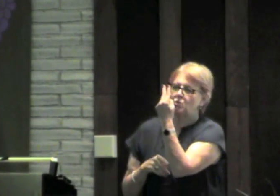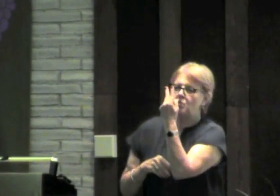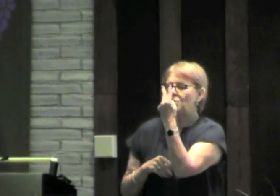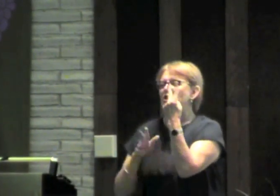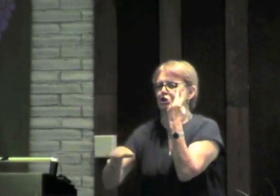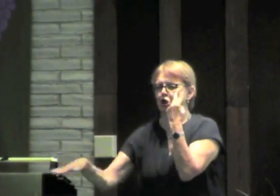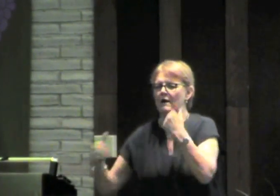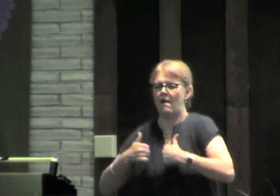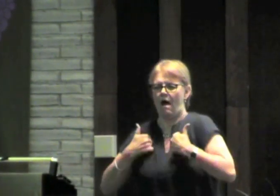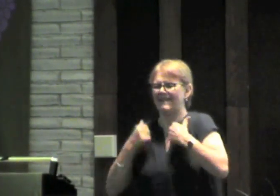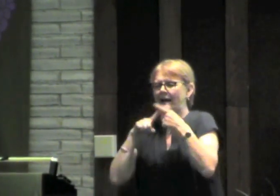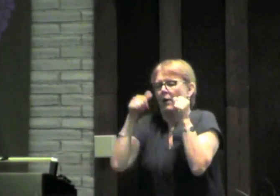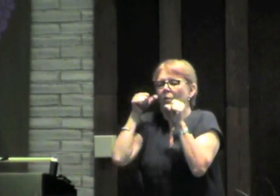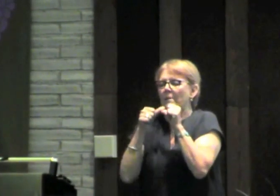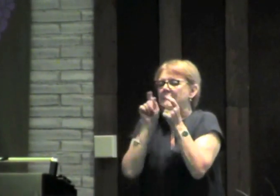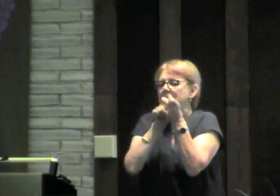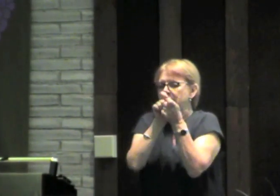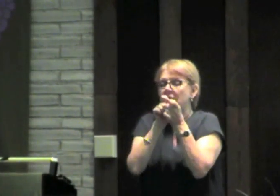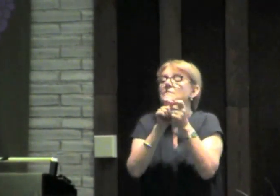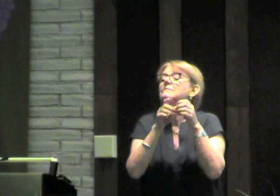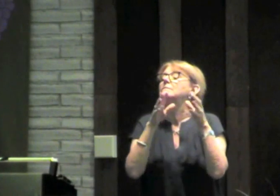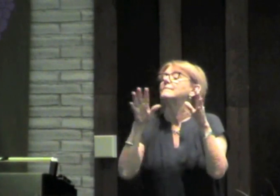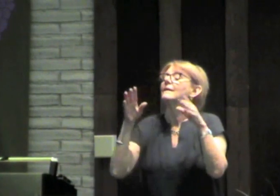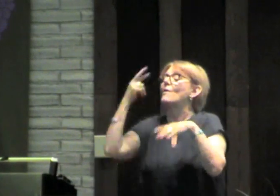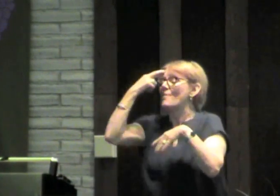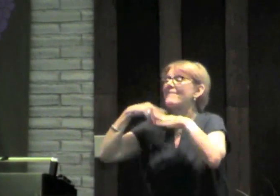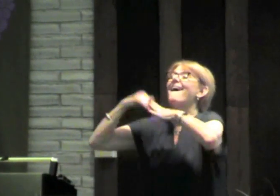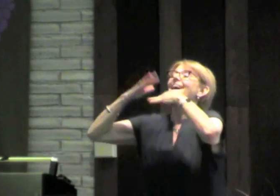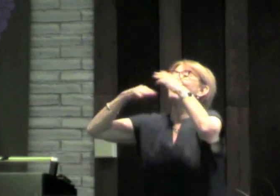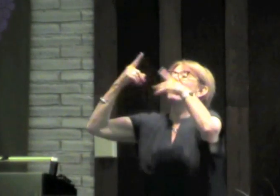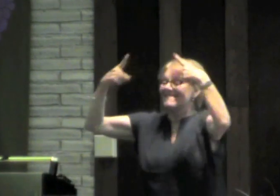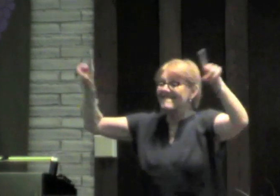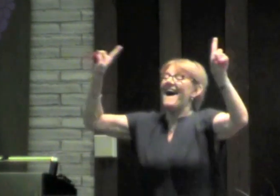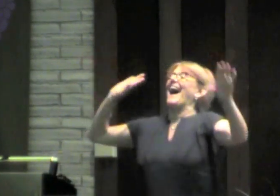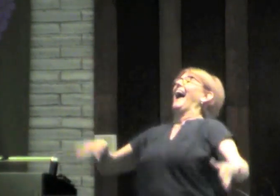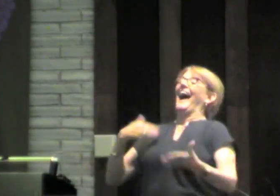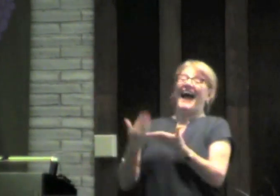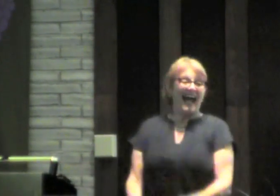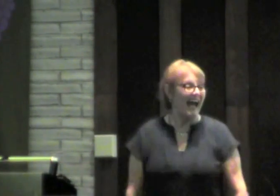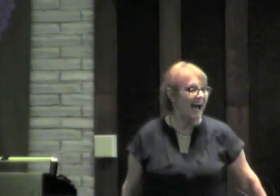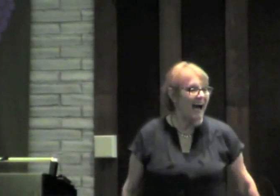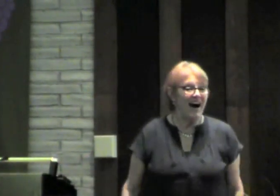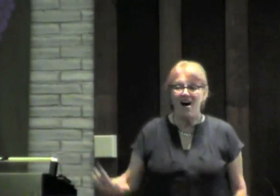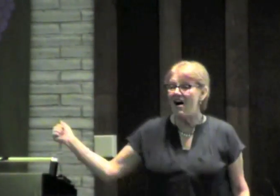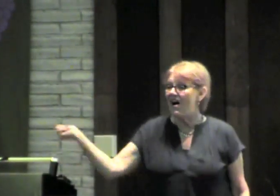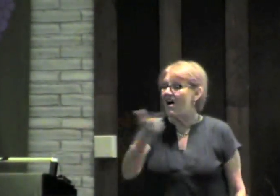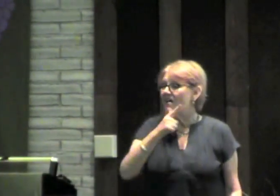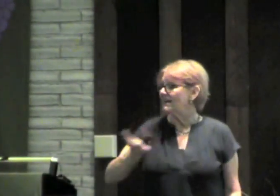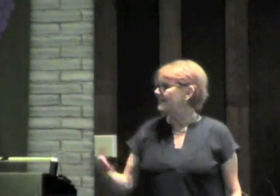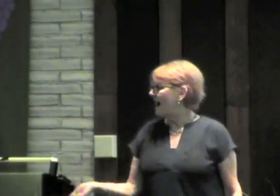the families were involved, but they had a few children. I don't remember exactly how this worked. But they were exempted from the lottery,